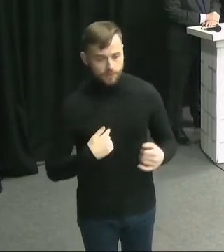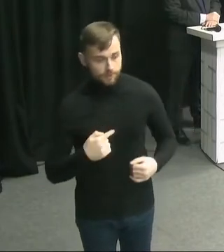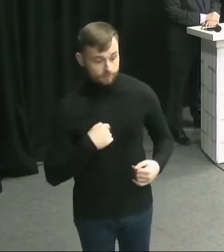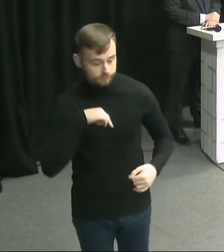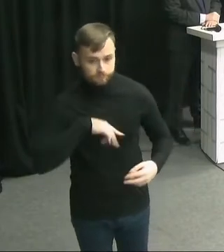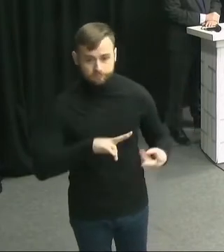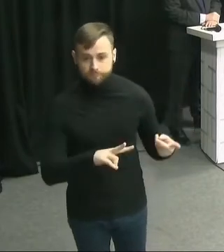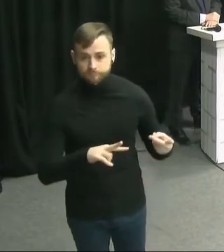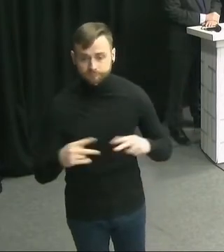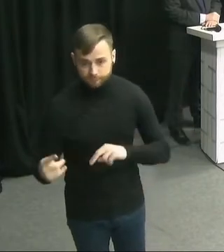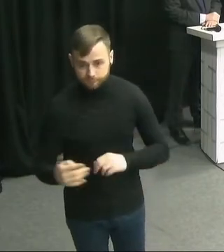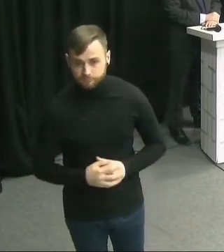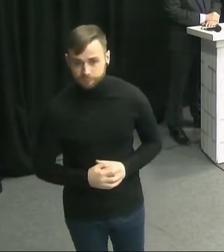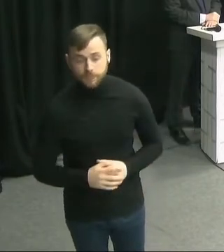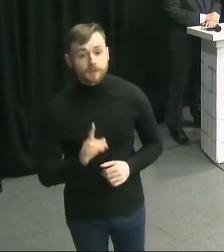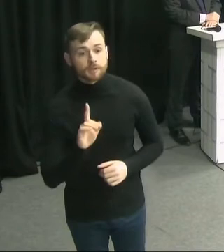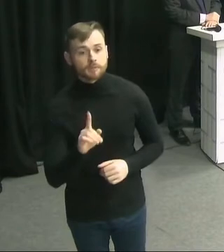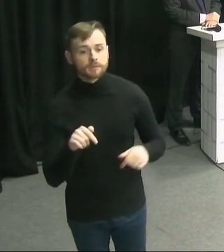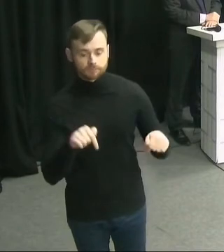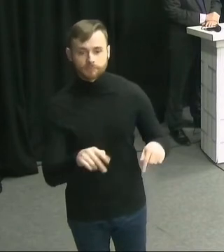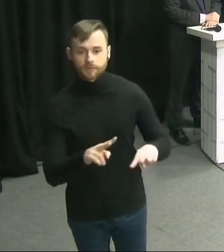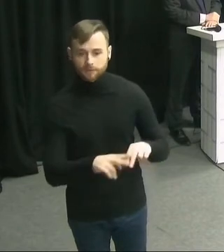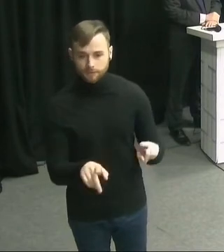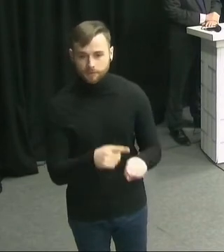much room for improvement. The communication culture, the